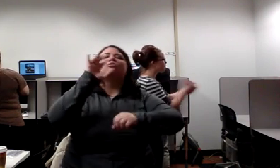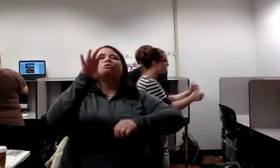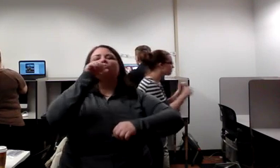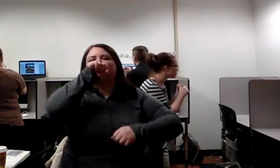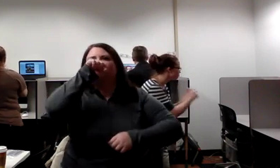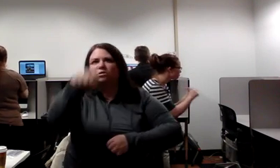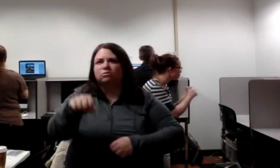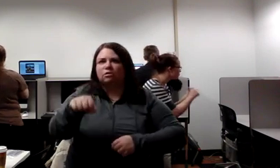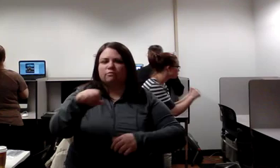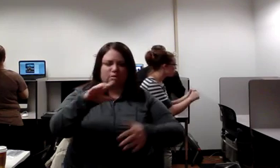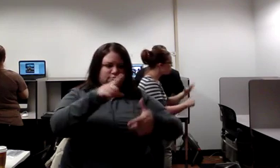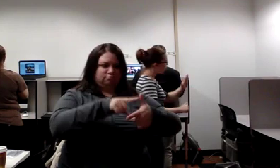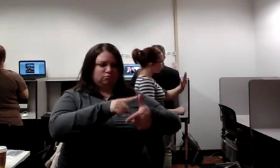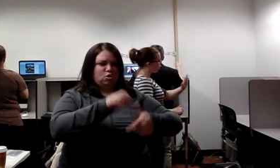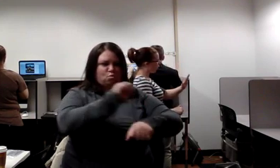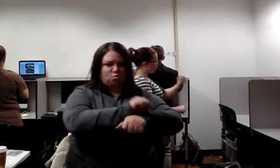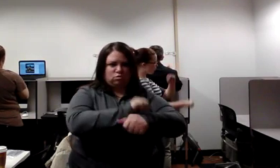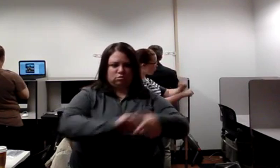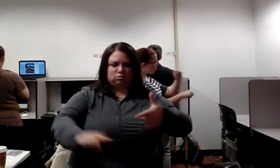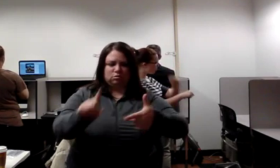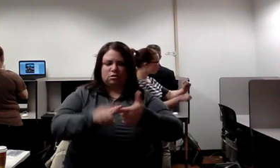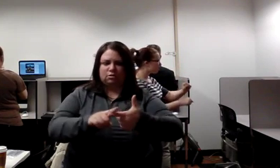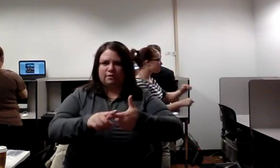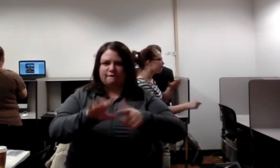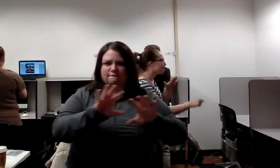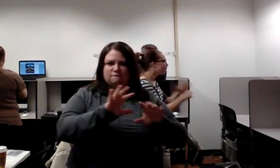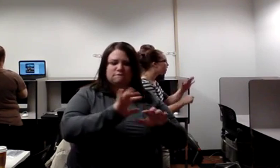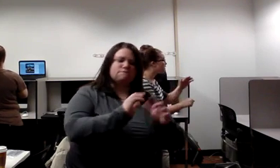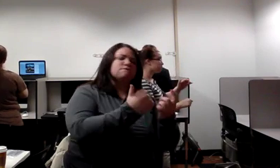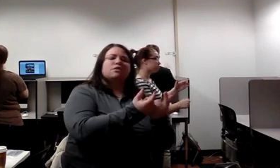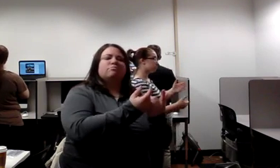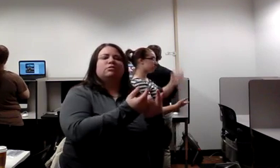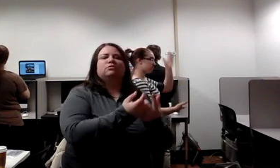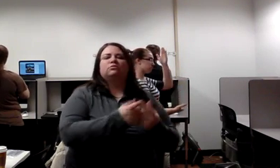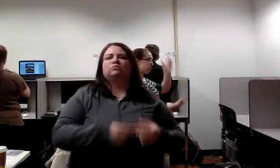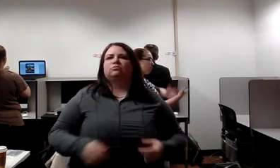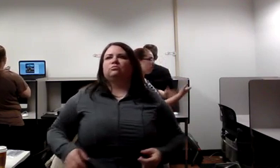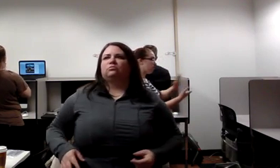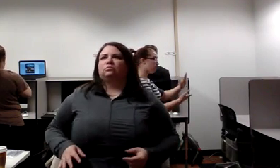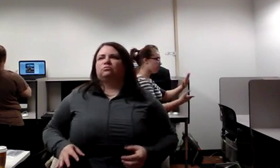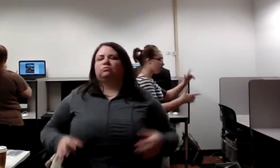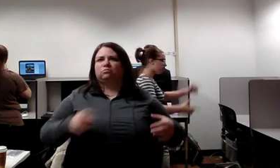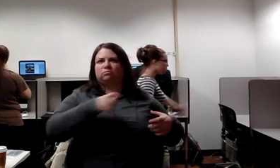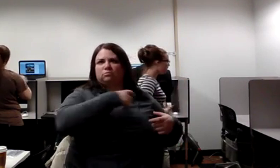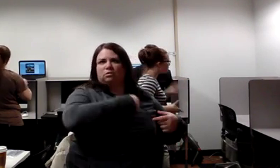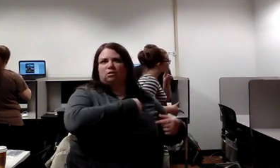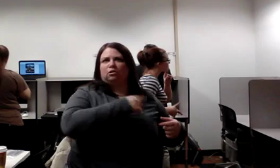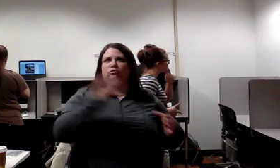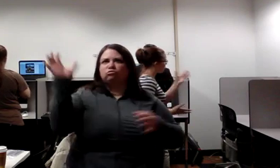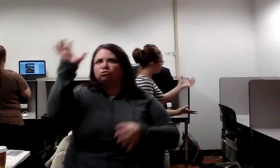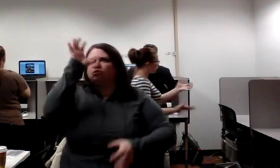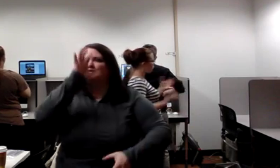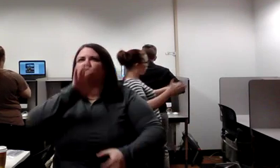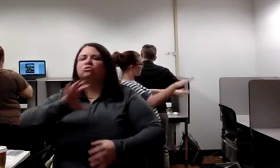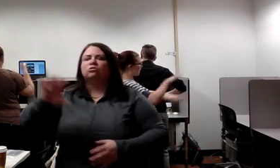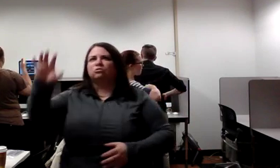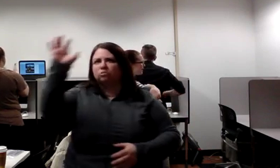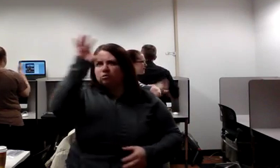going to fill a large part of your life, and the only way to be truly satisfied is to do what you believe is great work. And the only way to do great